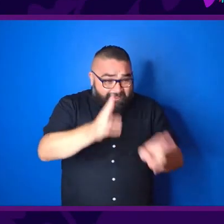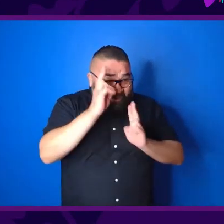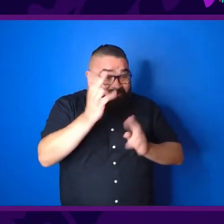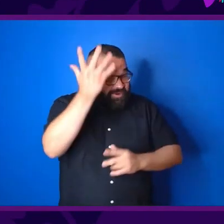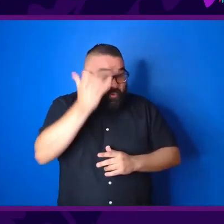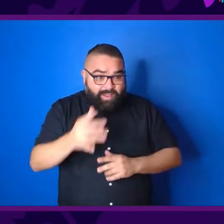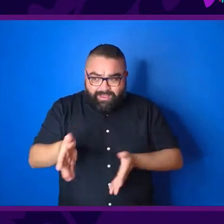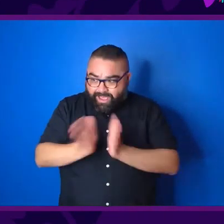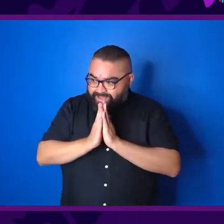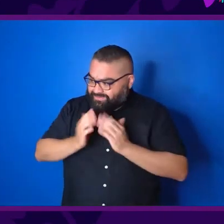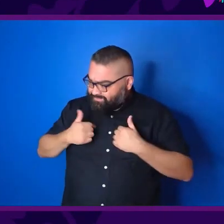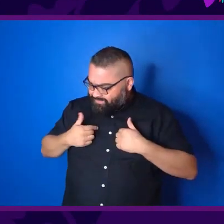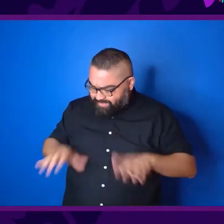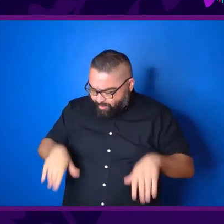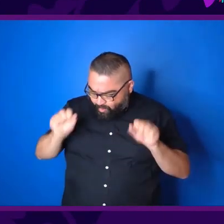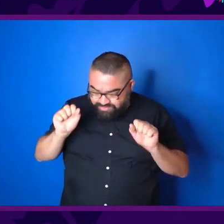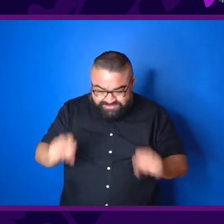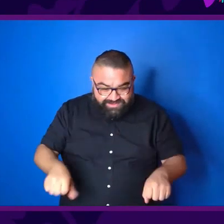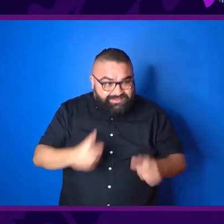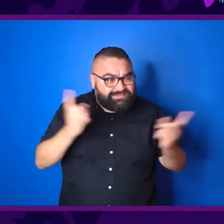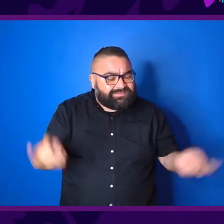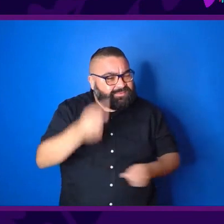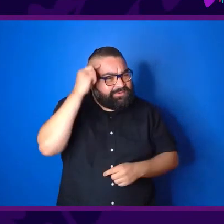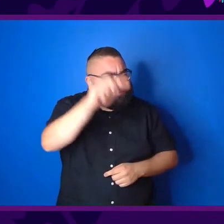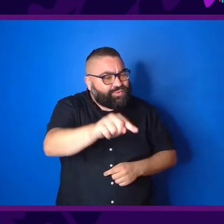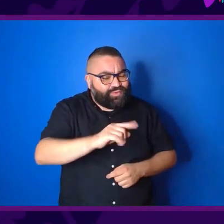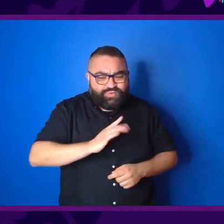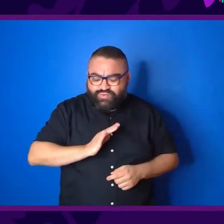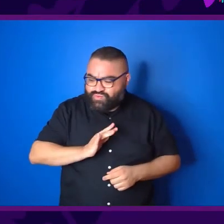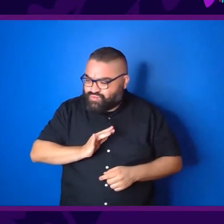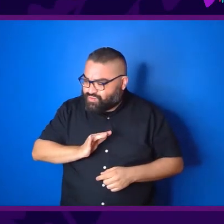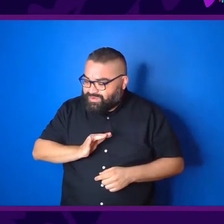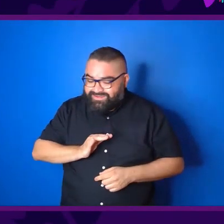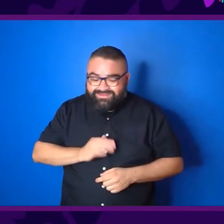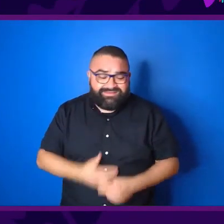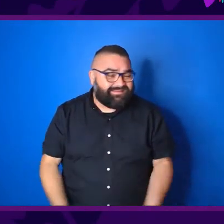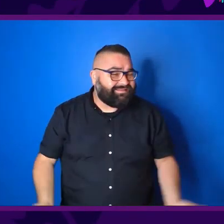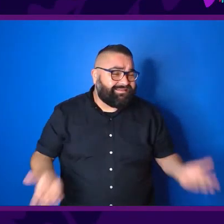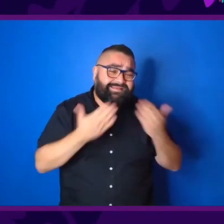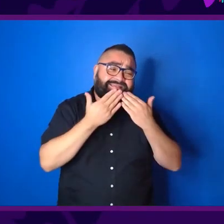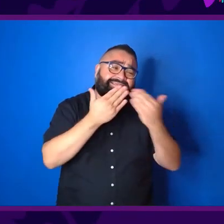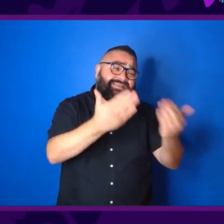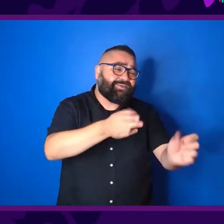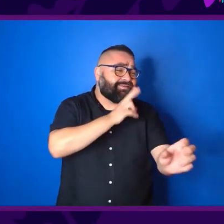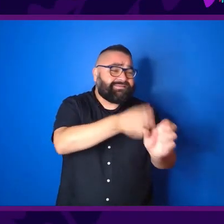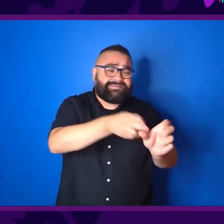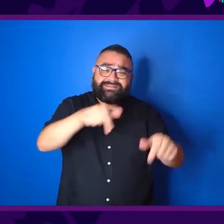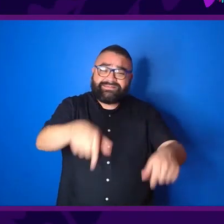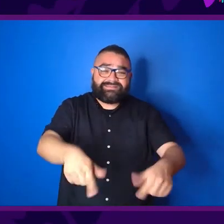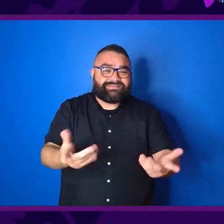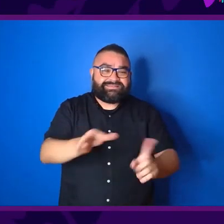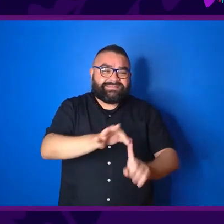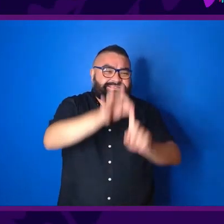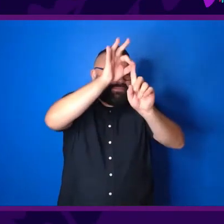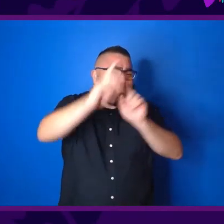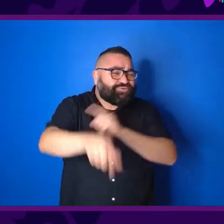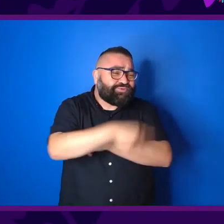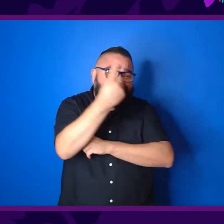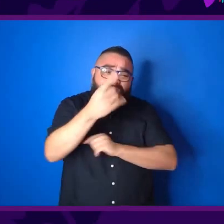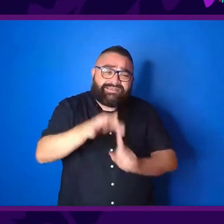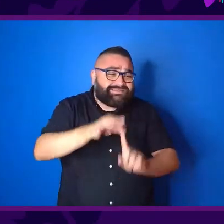this birthday celebration for you. Thank you for letting me be a part of such a special day, such a special